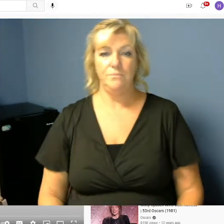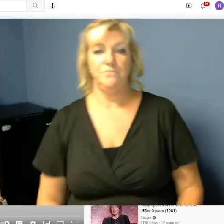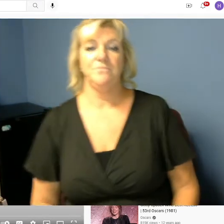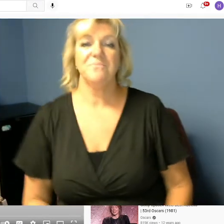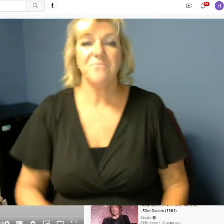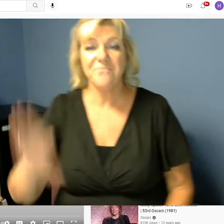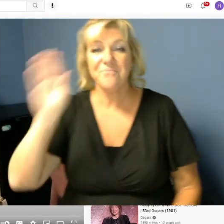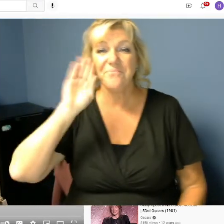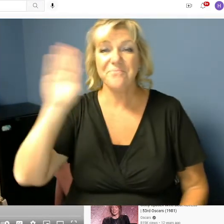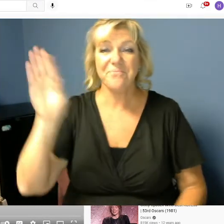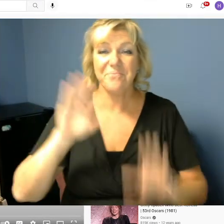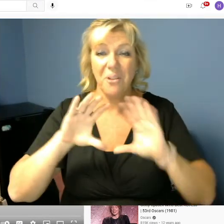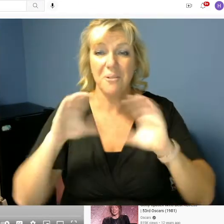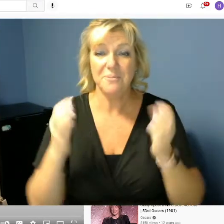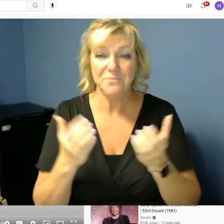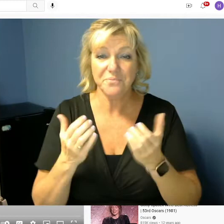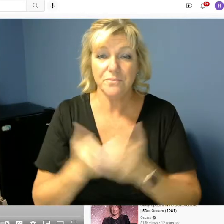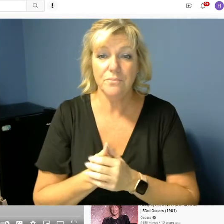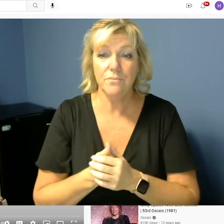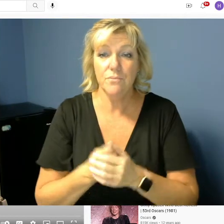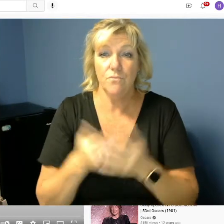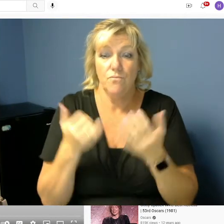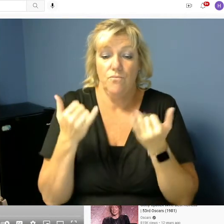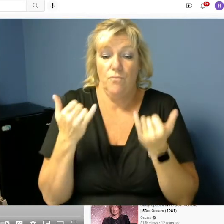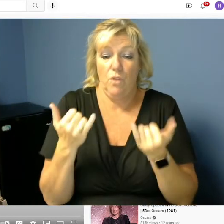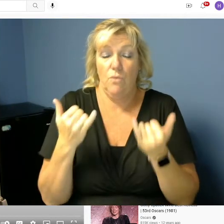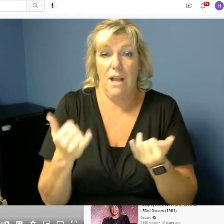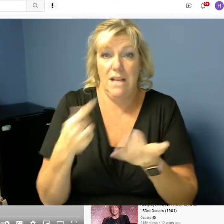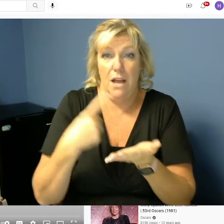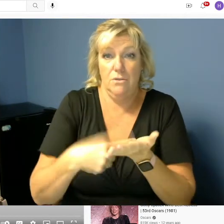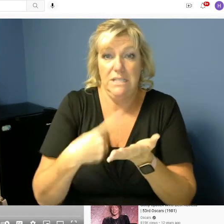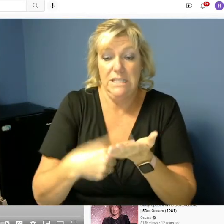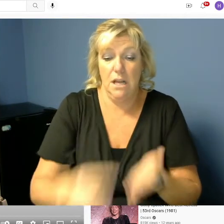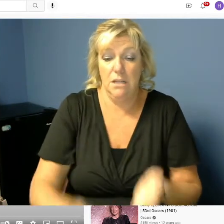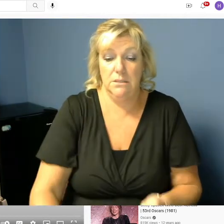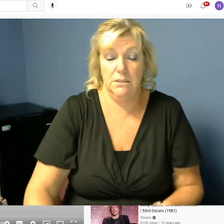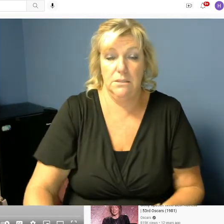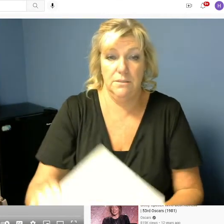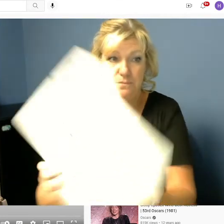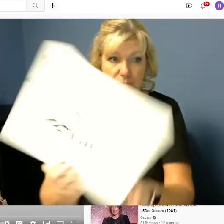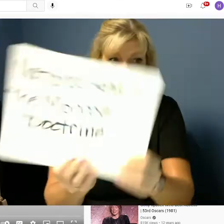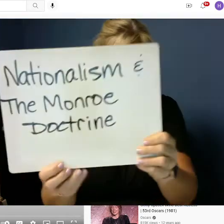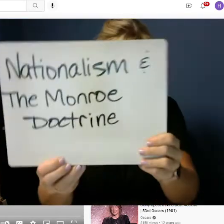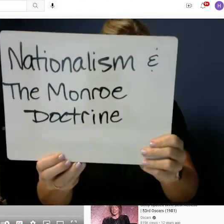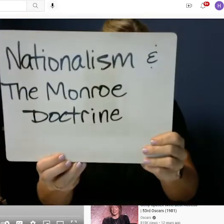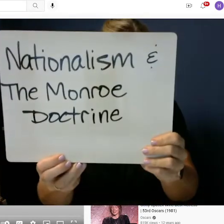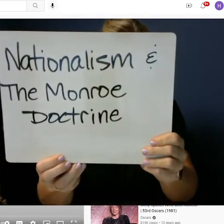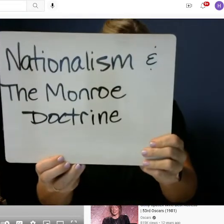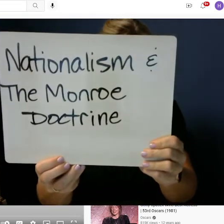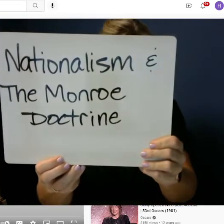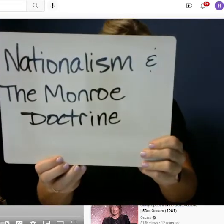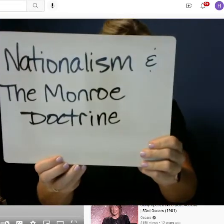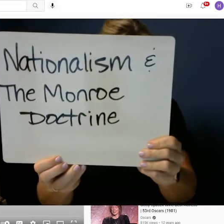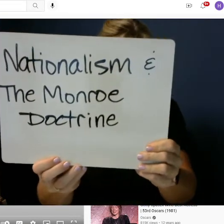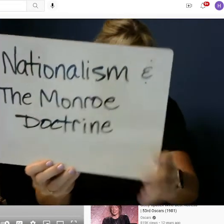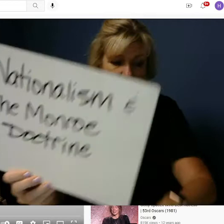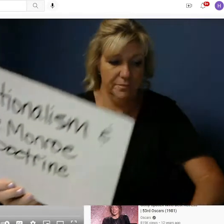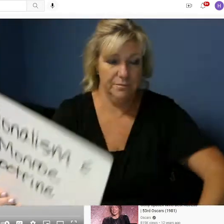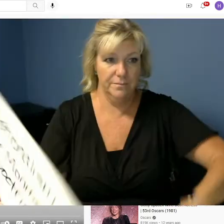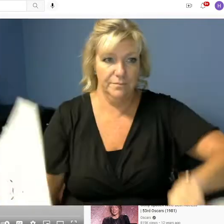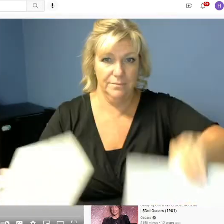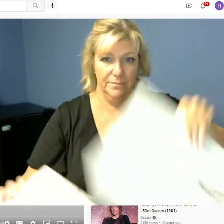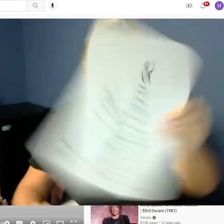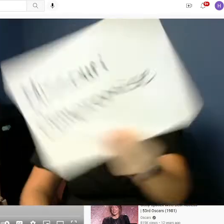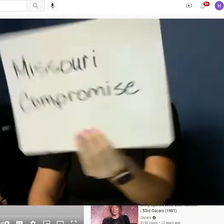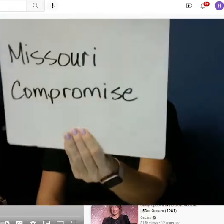Hi class. All right, so we are looking at the Monroe Doctrine and the Missouri Compromise. And it's just